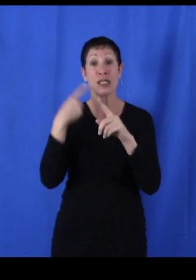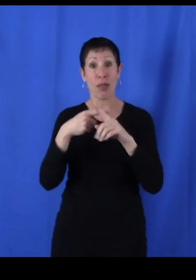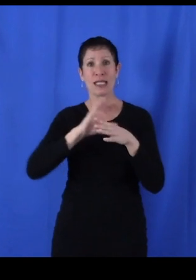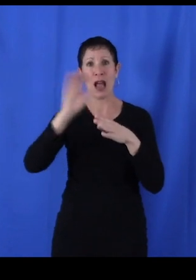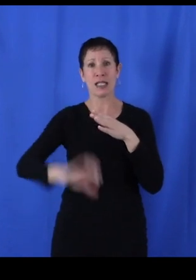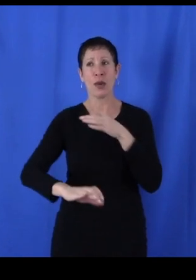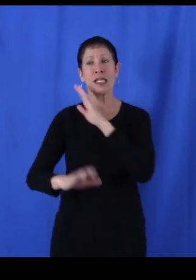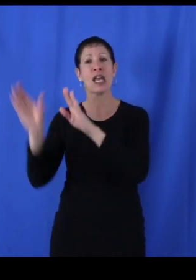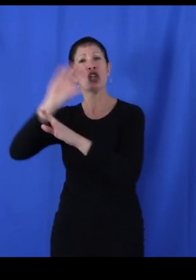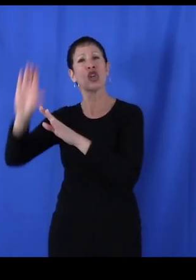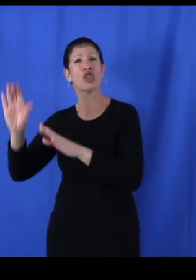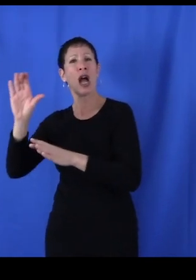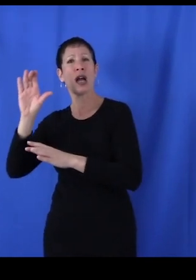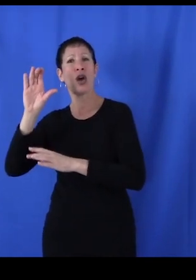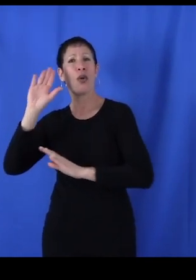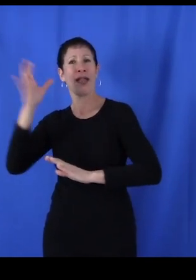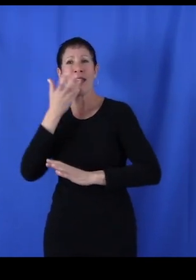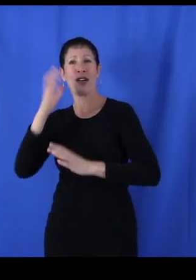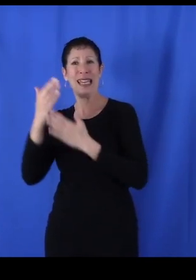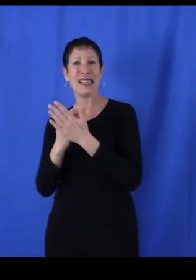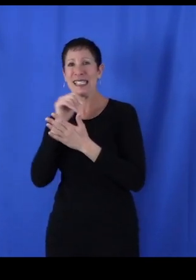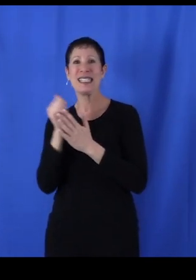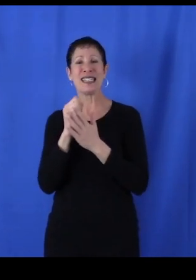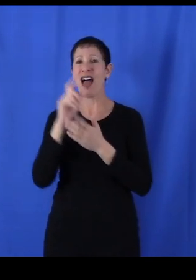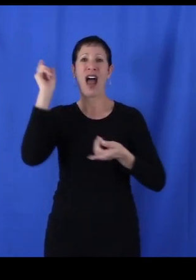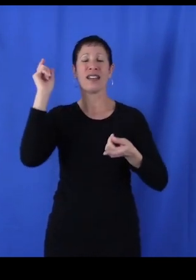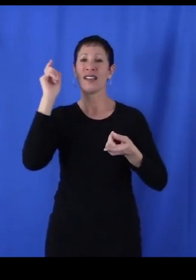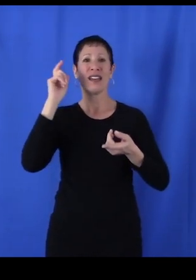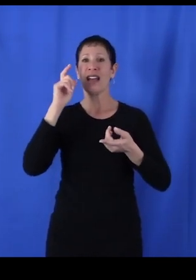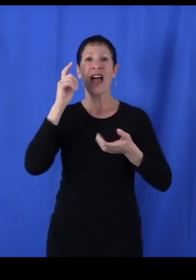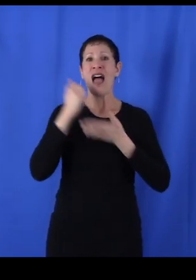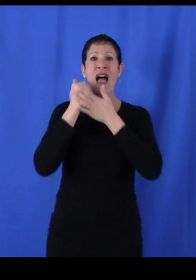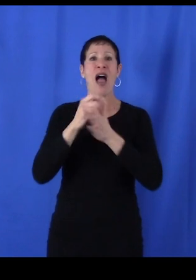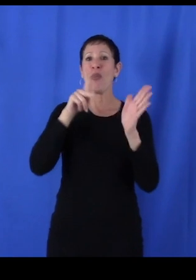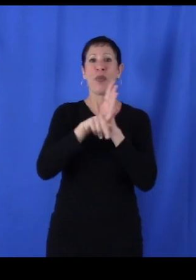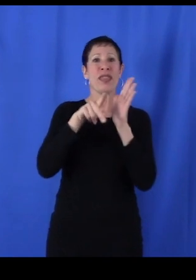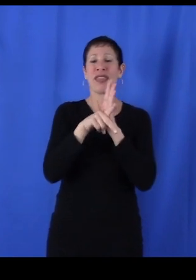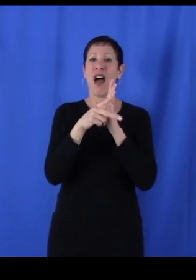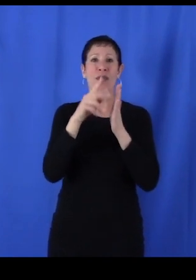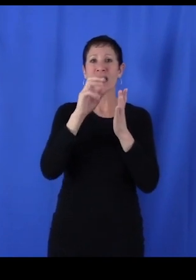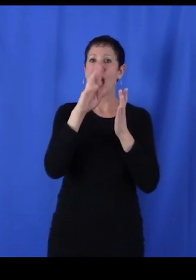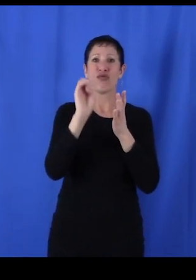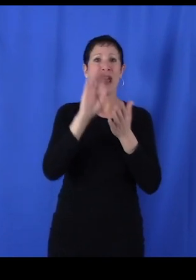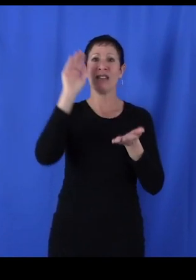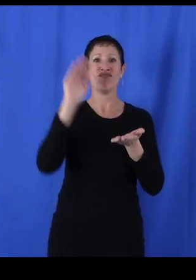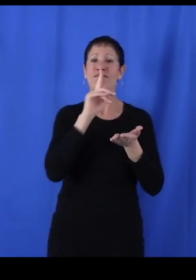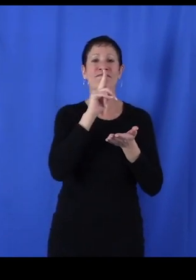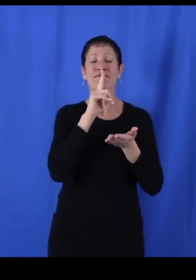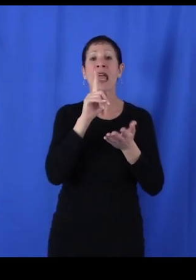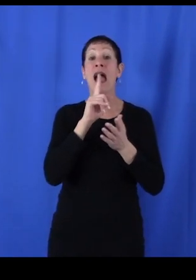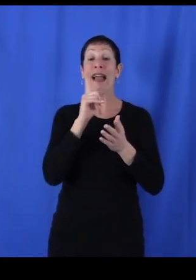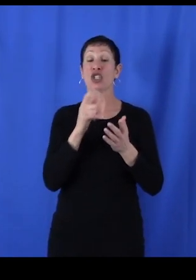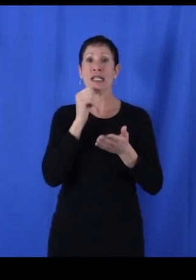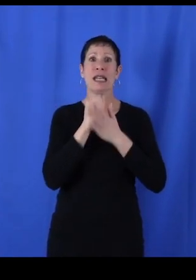list didn't just bring down the homicide rate. In fact, it didn't bring down the homicide rate at all. But what it did lead to